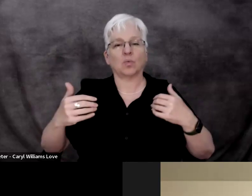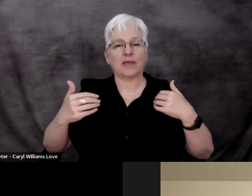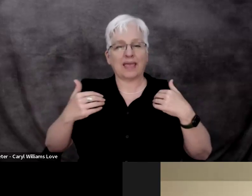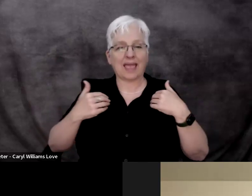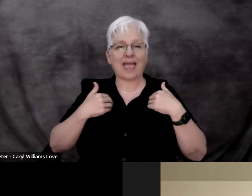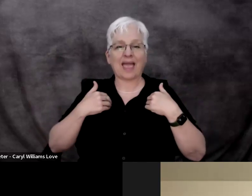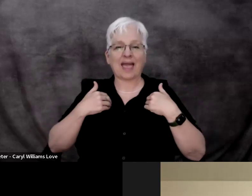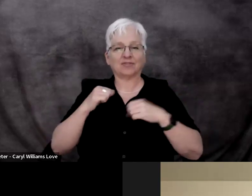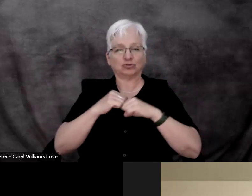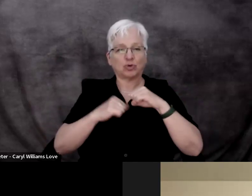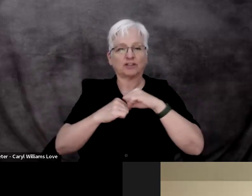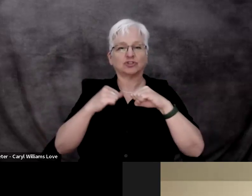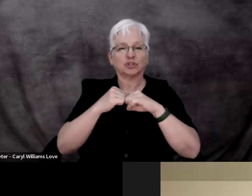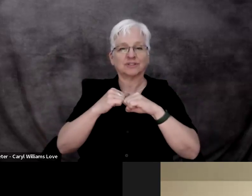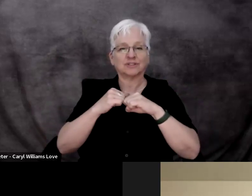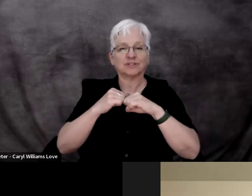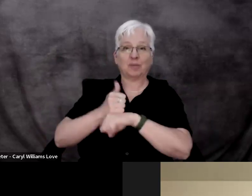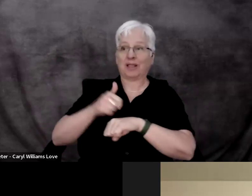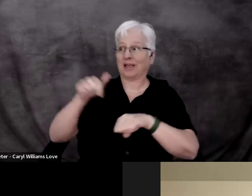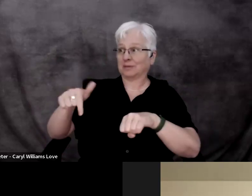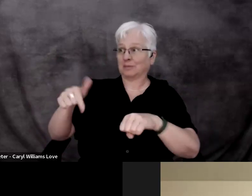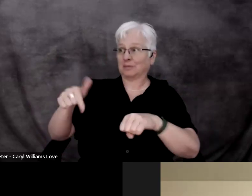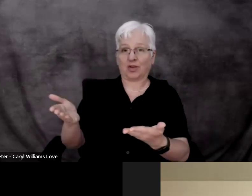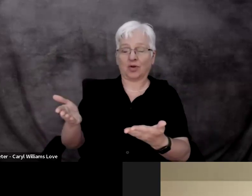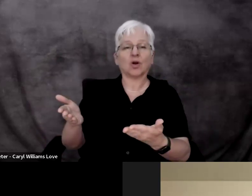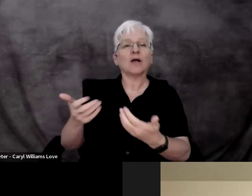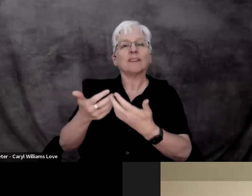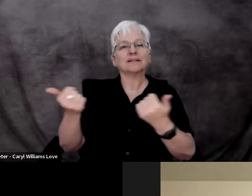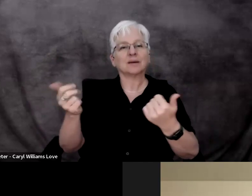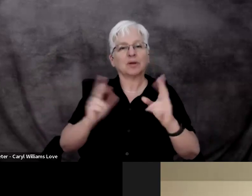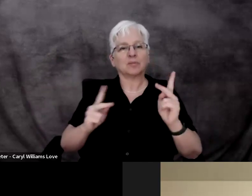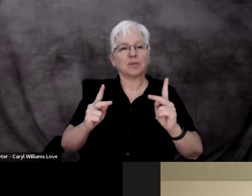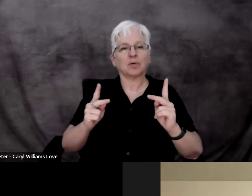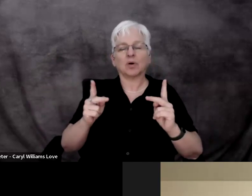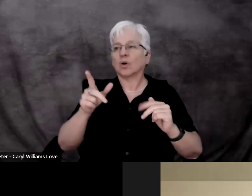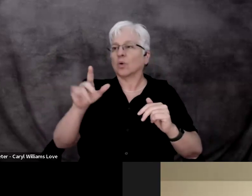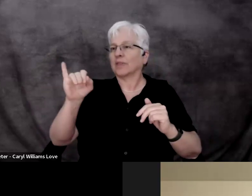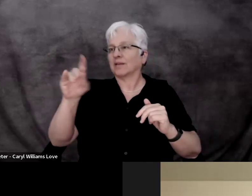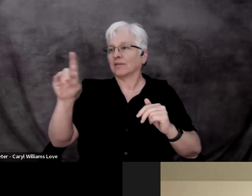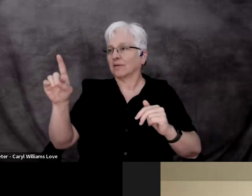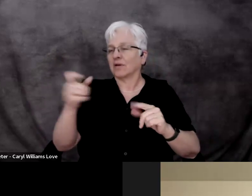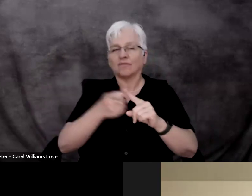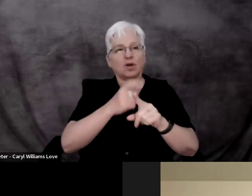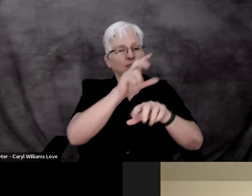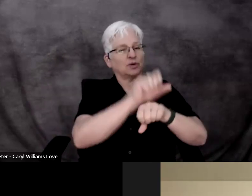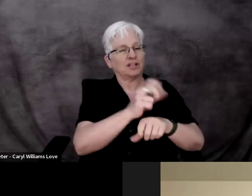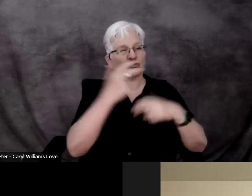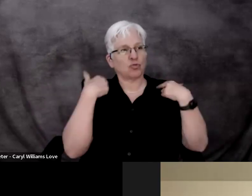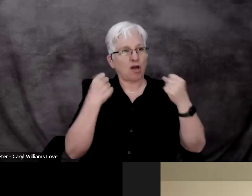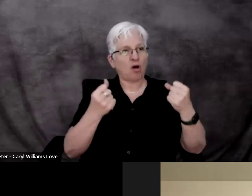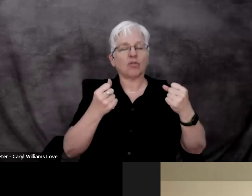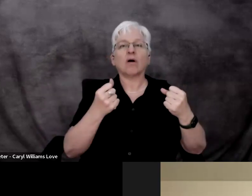by committees that separate people with intellectual developmental disabilities from the traditional health, from mental health,